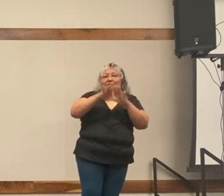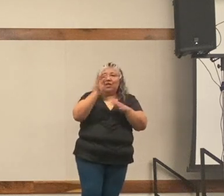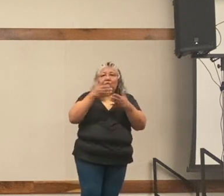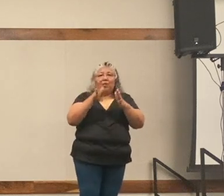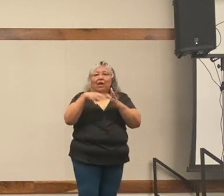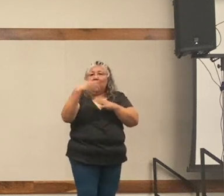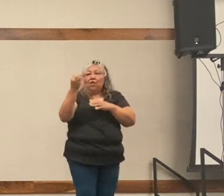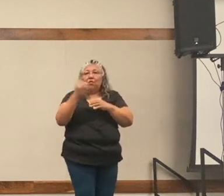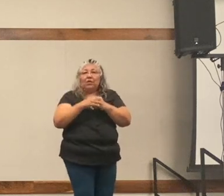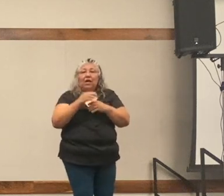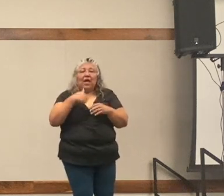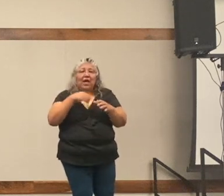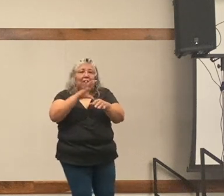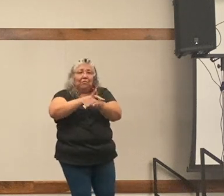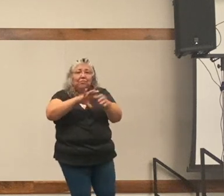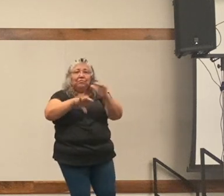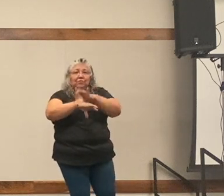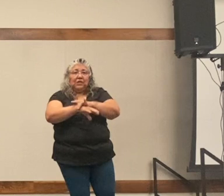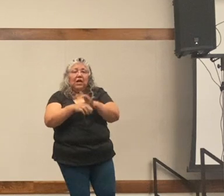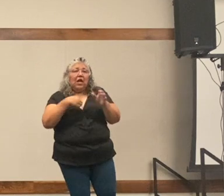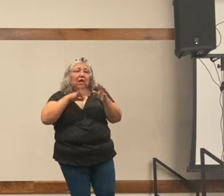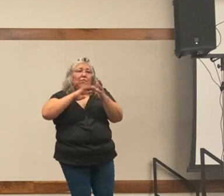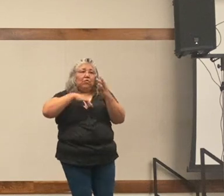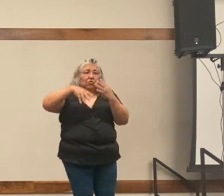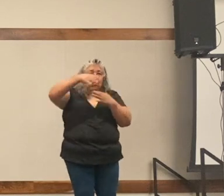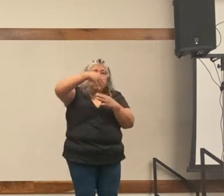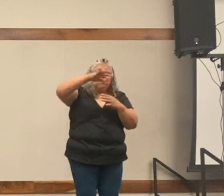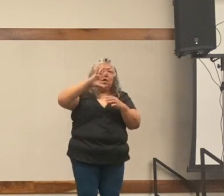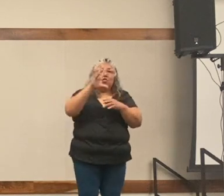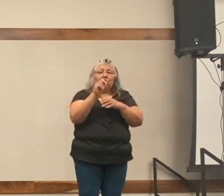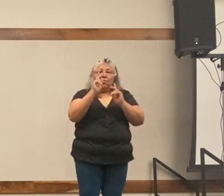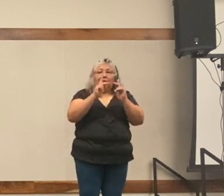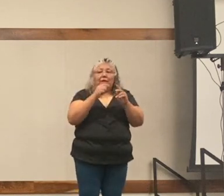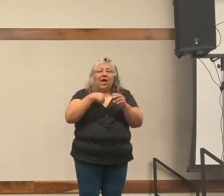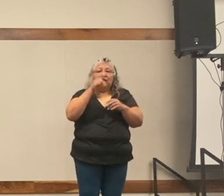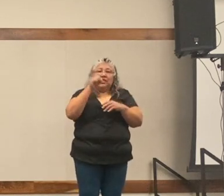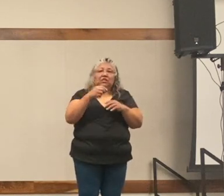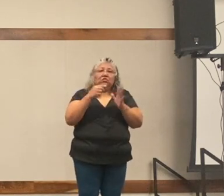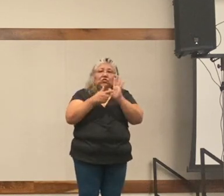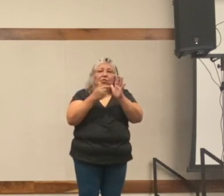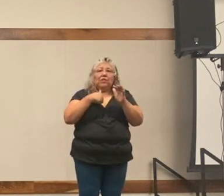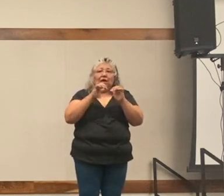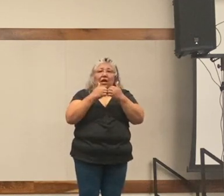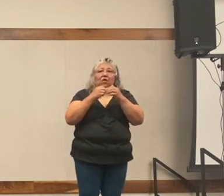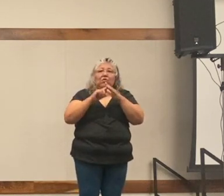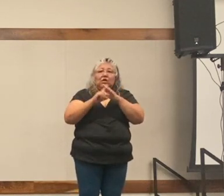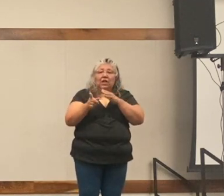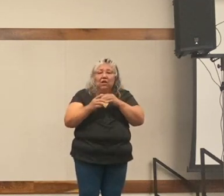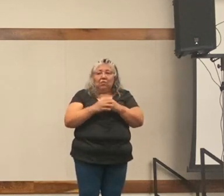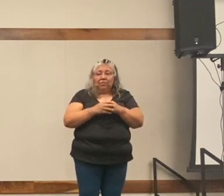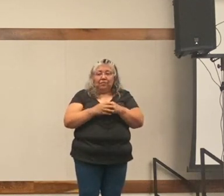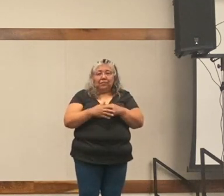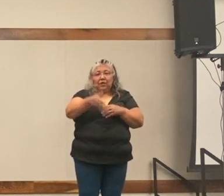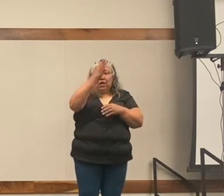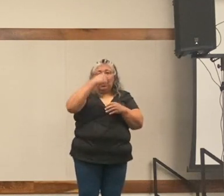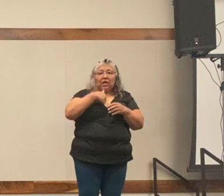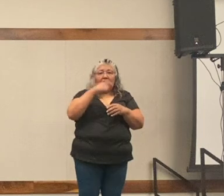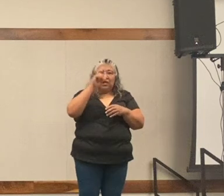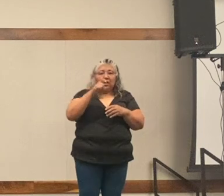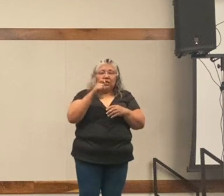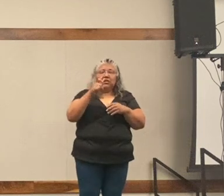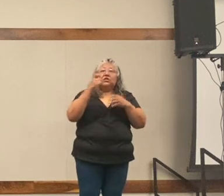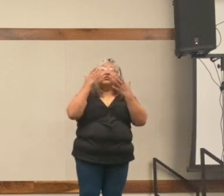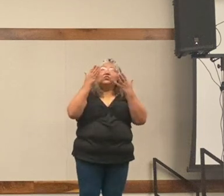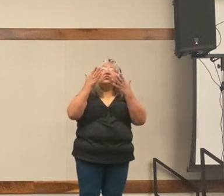out. I'm double chained. I'm surrounded by 30 dudes. I just need you to show me how to get out. And Father, I need you